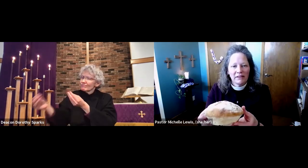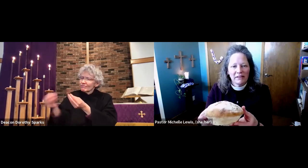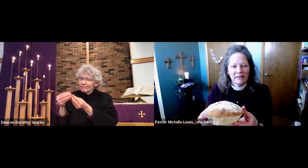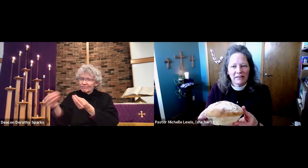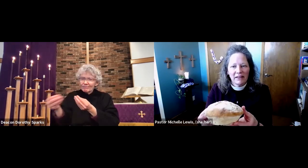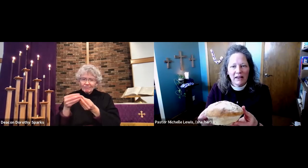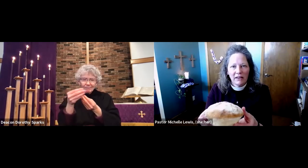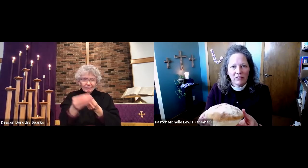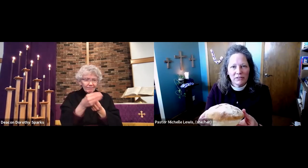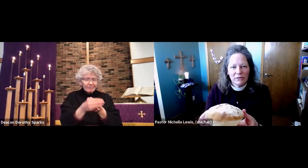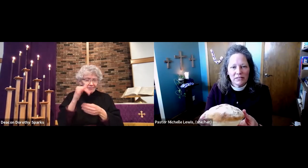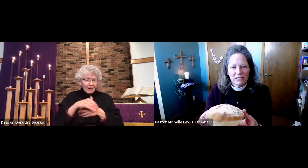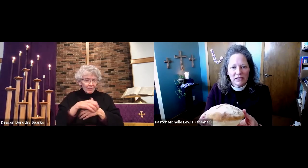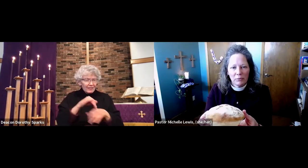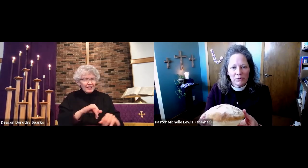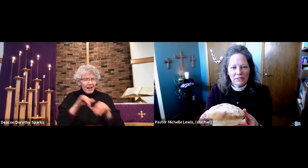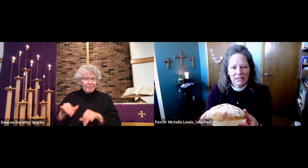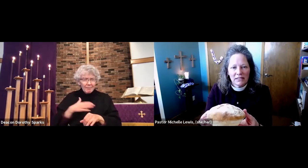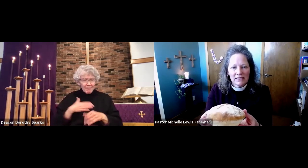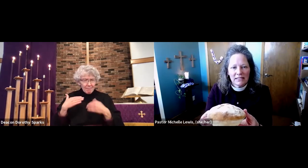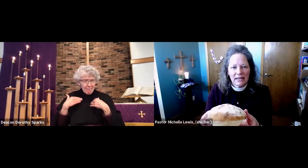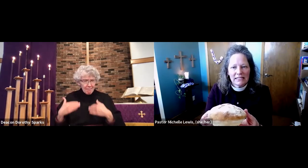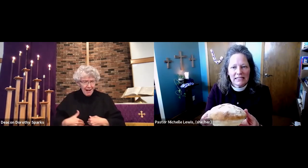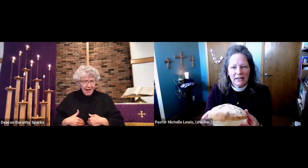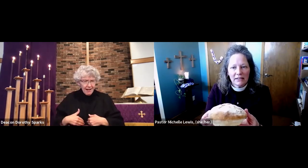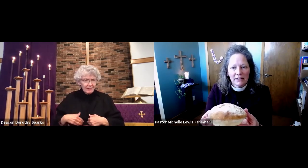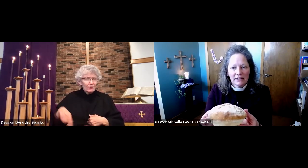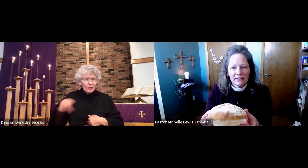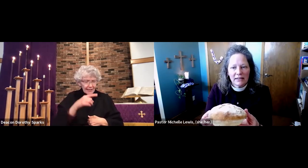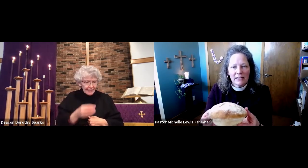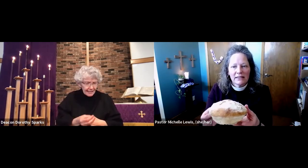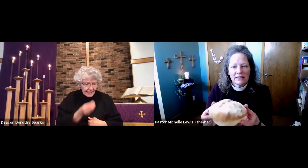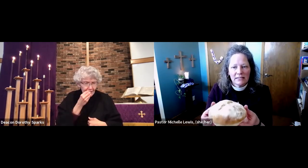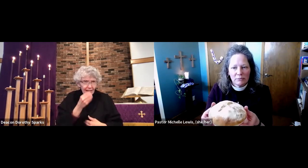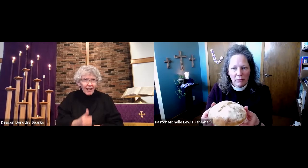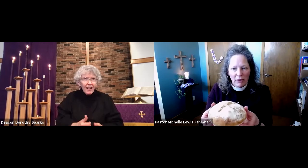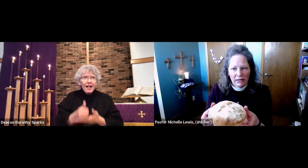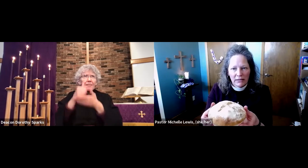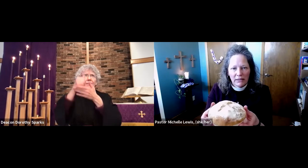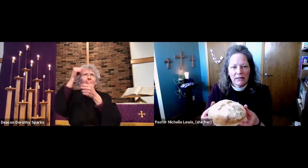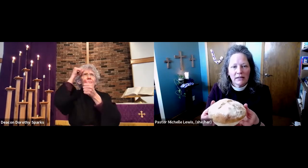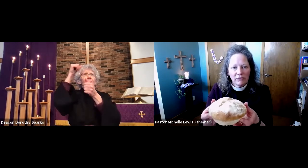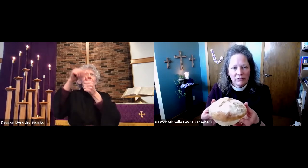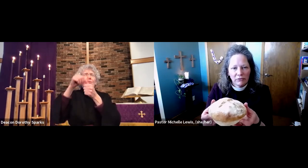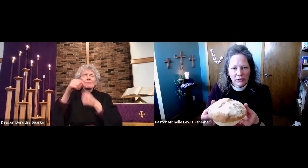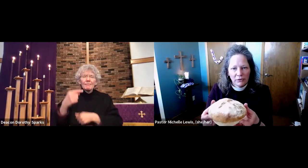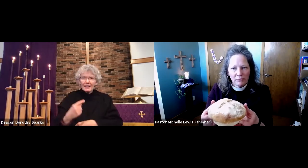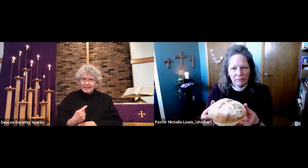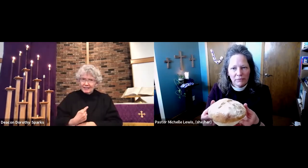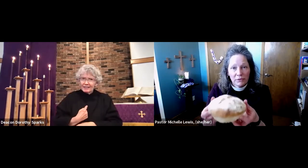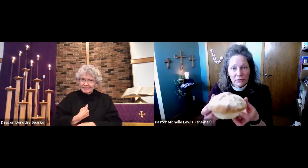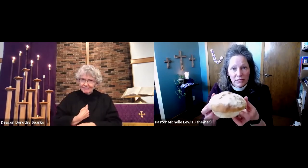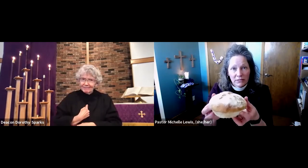broke it, and gave it to his disciples, saying, "Take and eat. This is my body given for